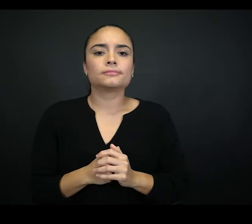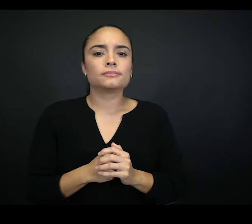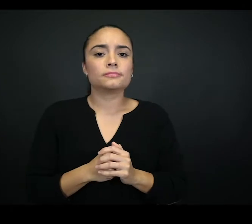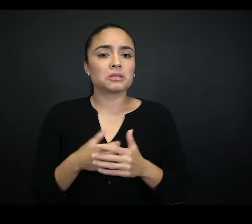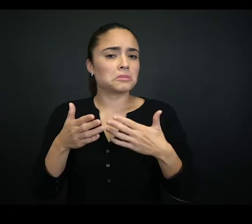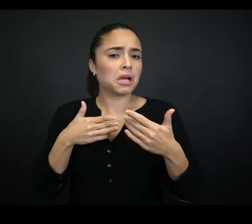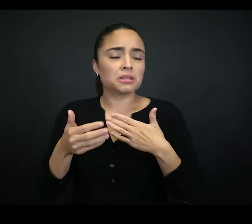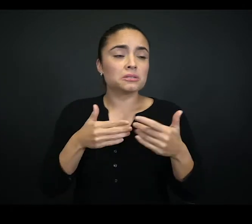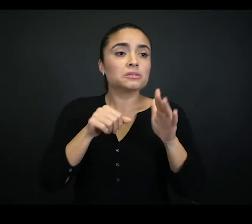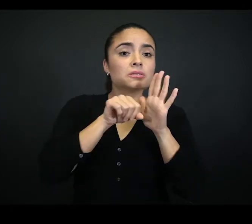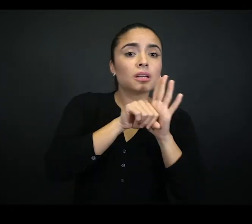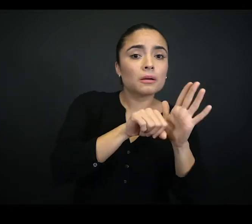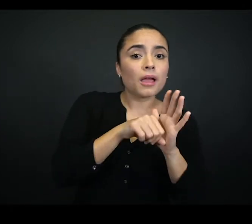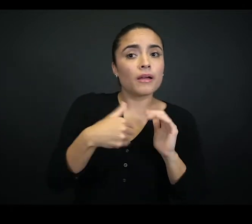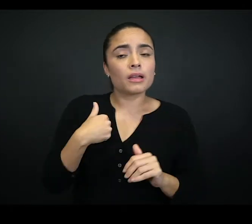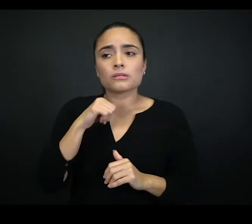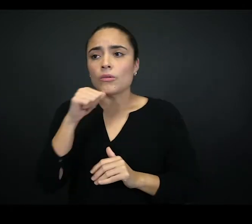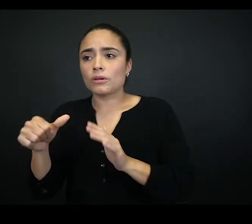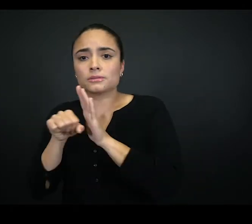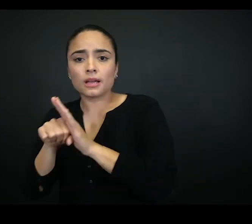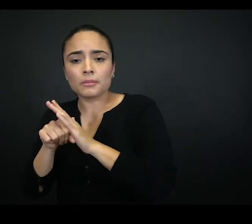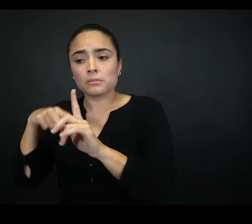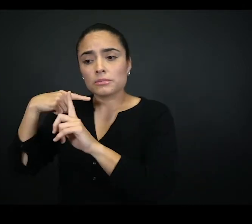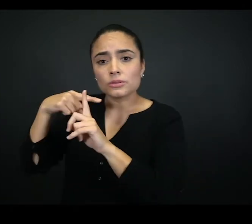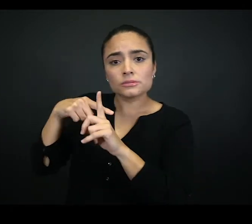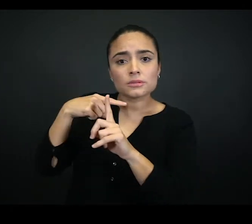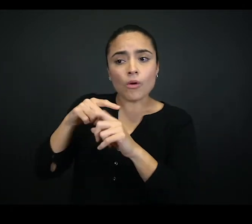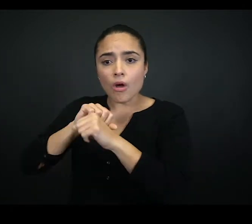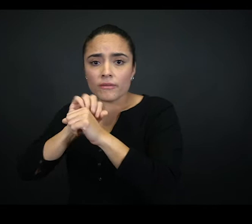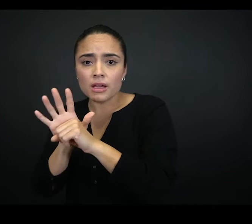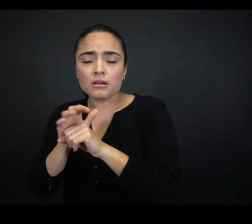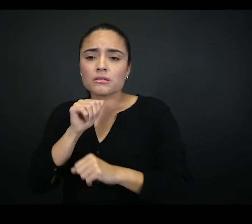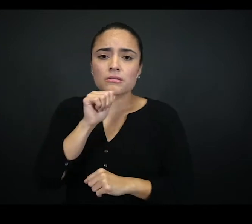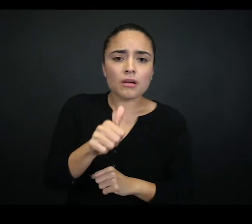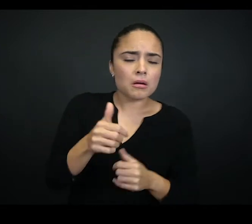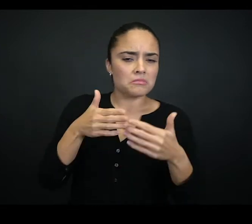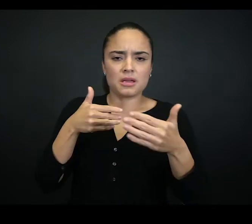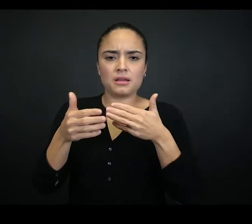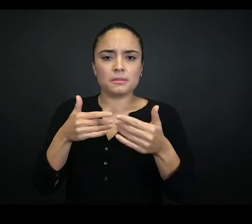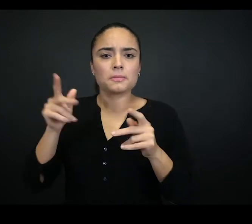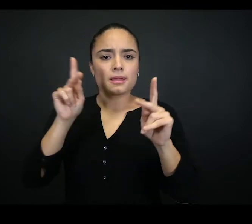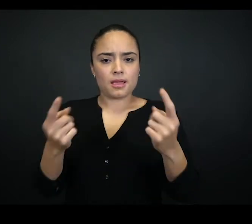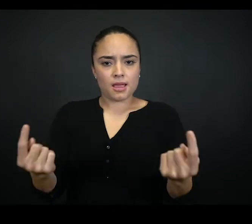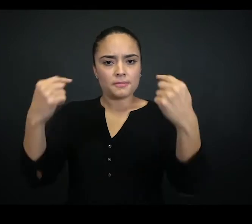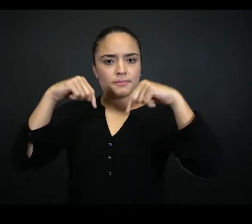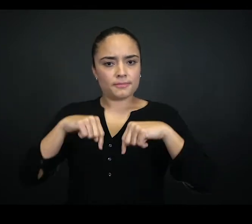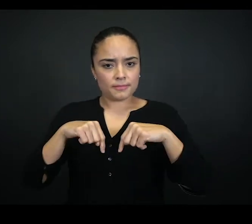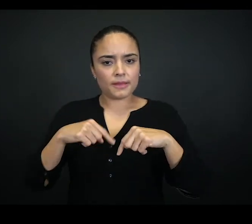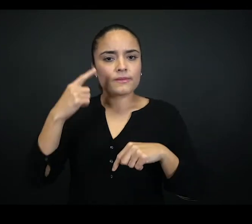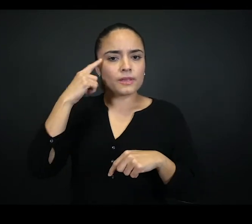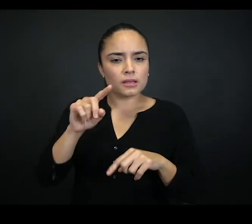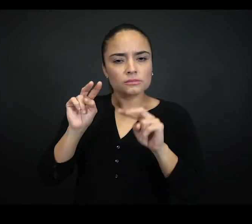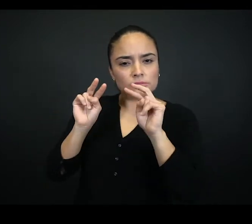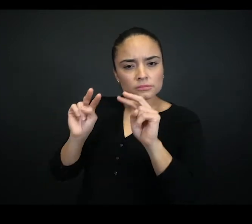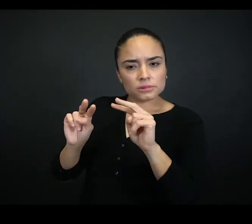but whether or not they have symptoms of COVID or they're positive for COVID, they're coming in to use the supervised